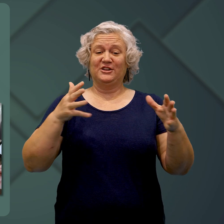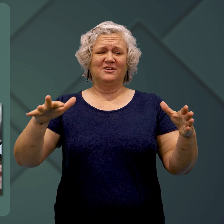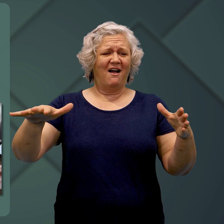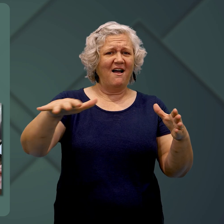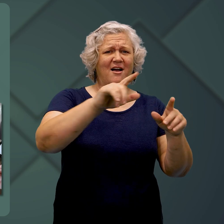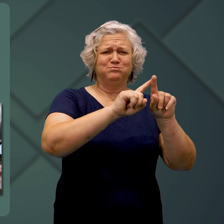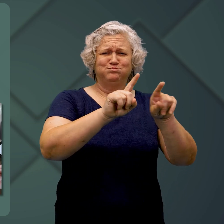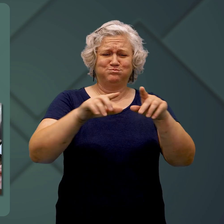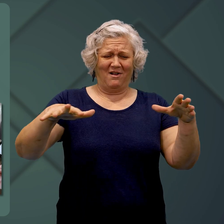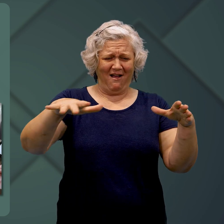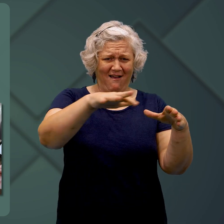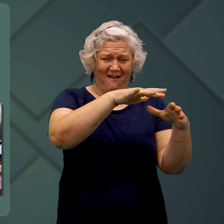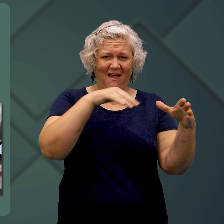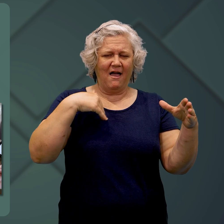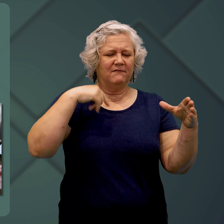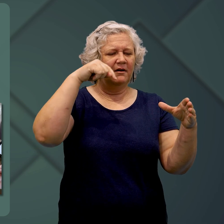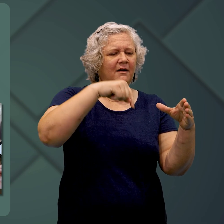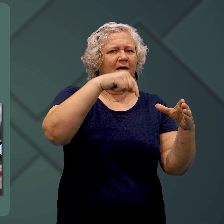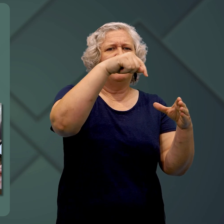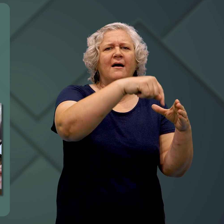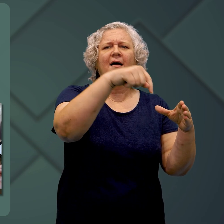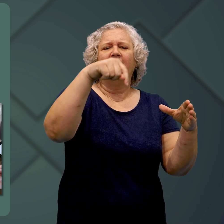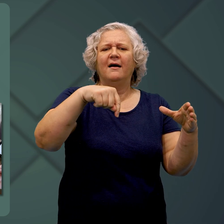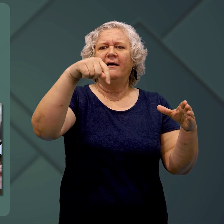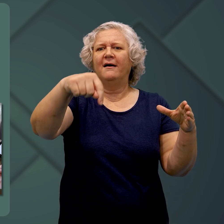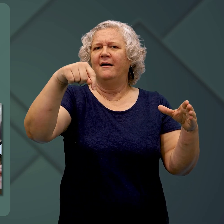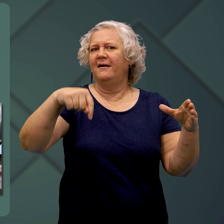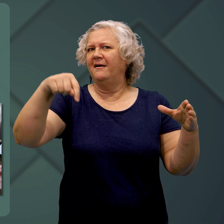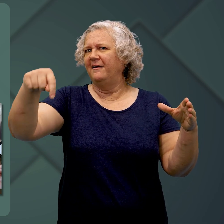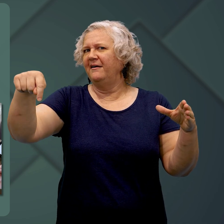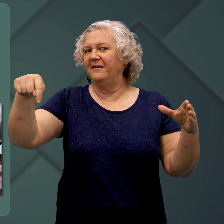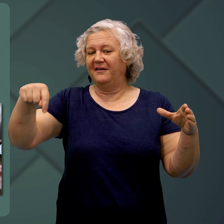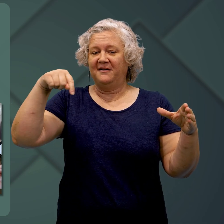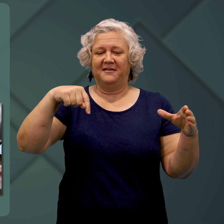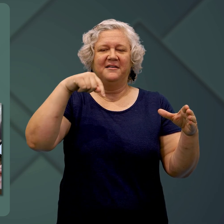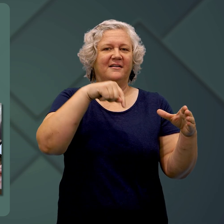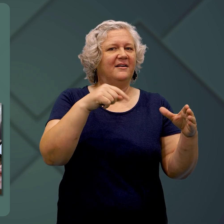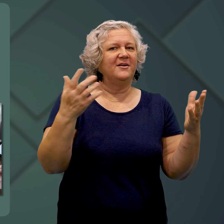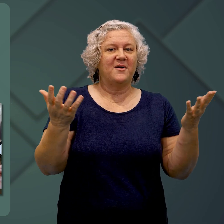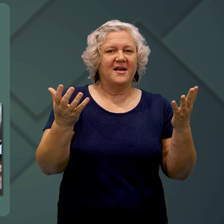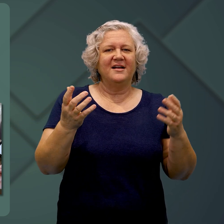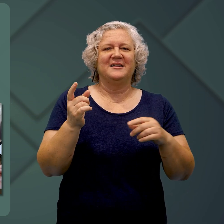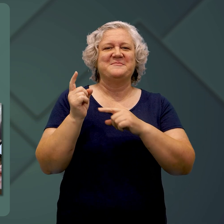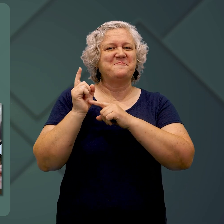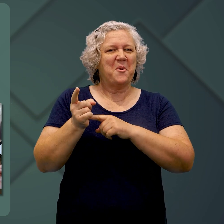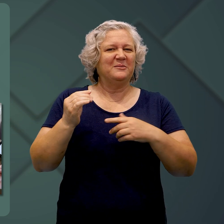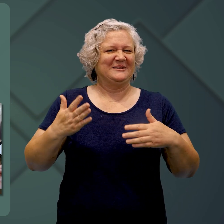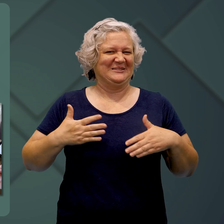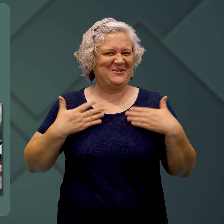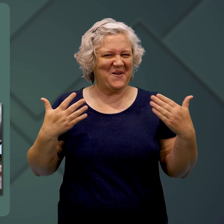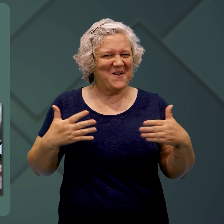Interaction is filled with so many different of these moments of joy.